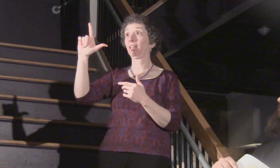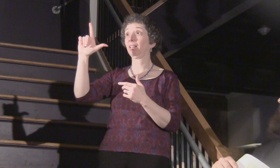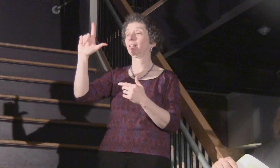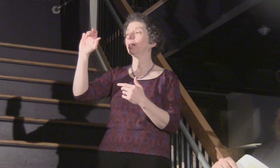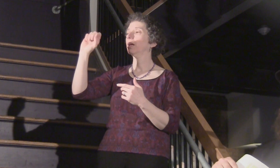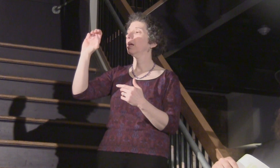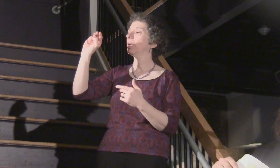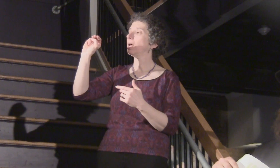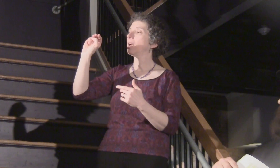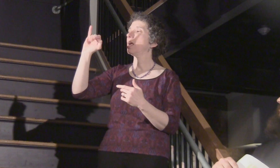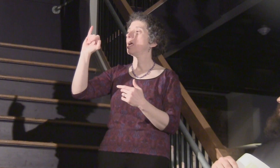Cheryl,